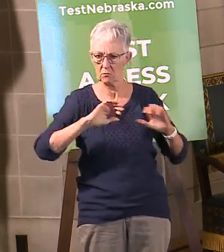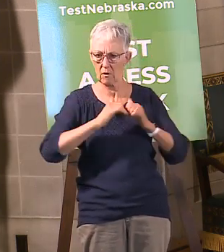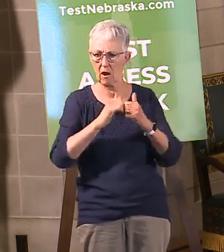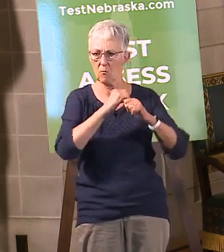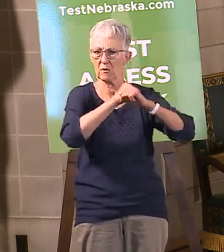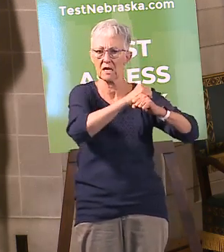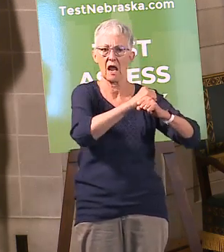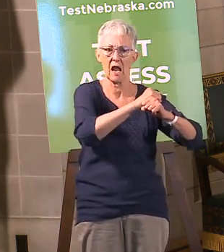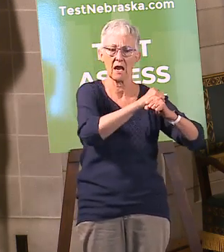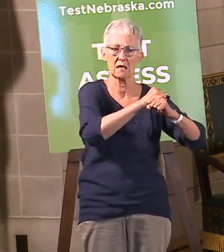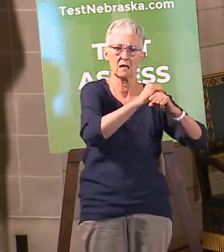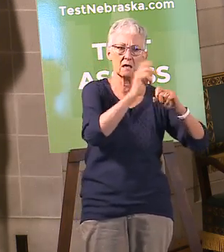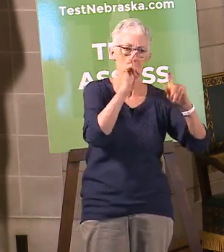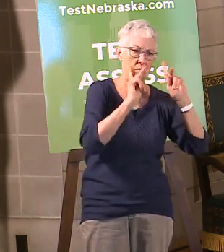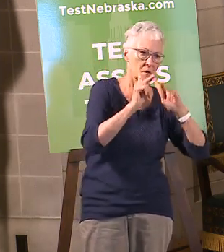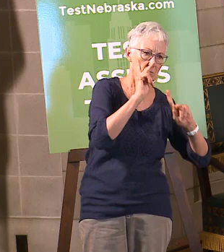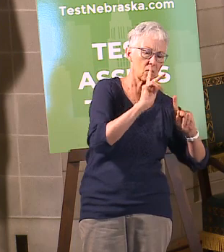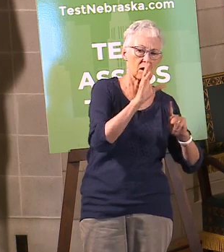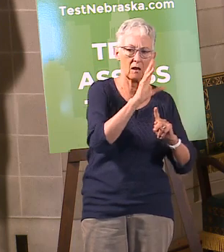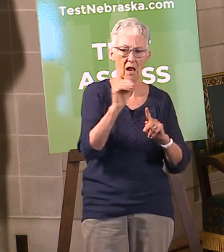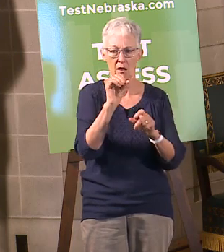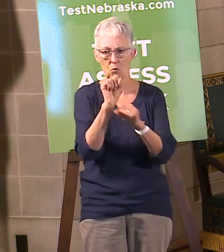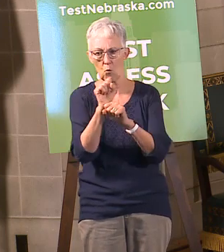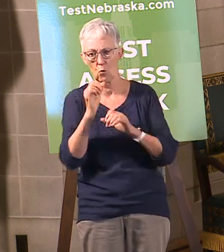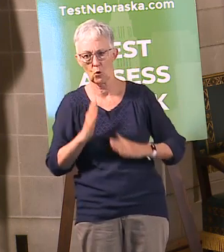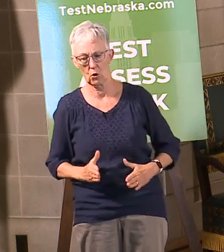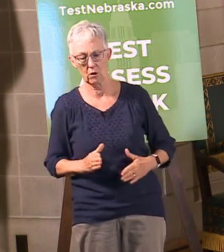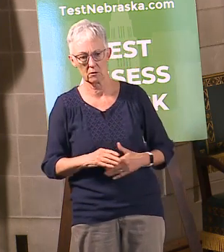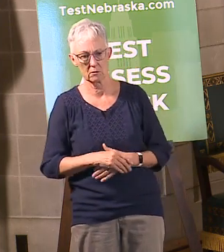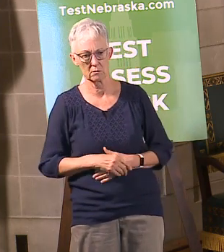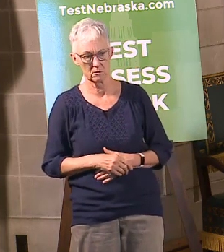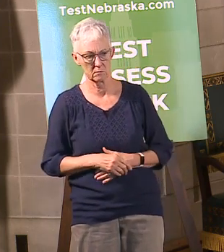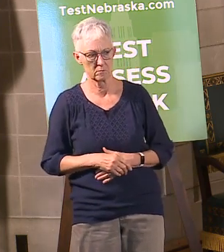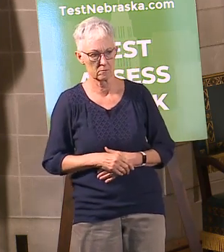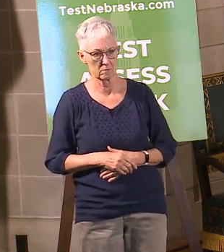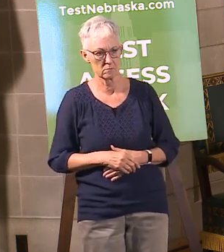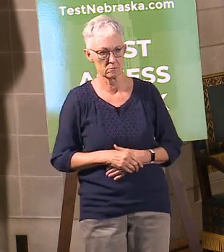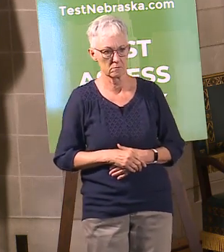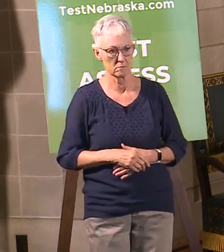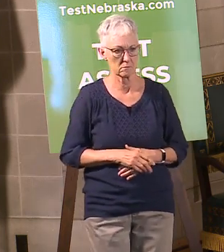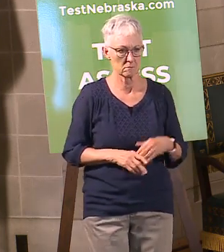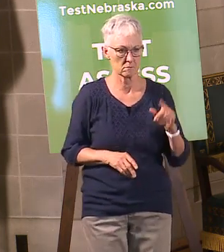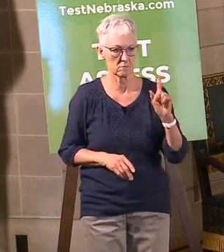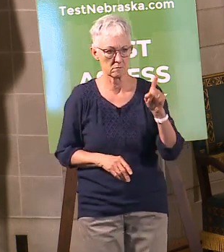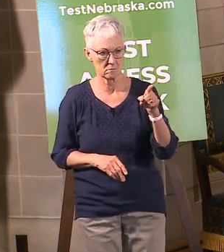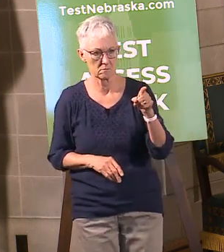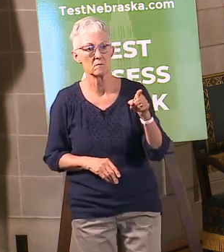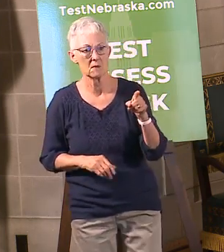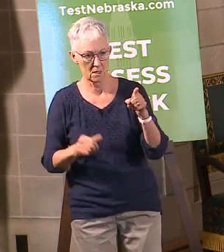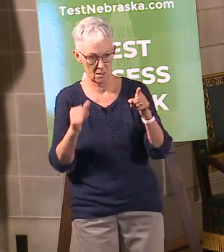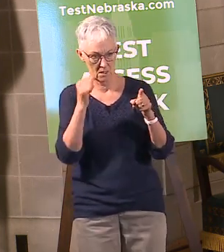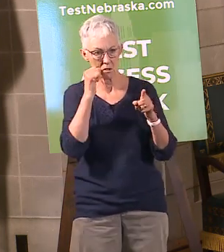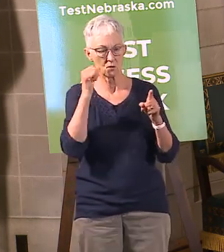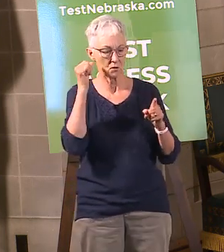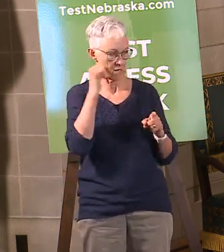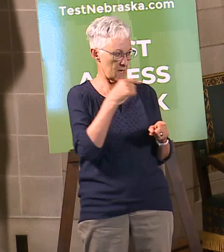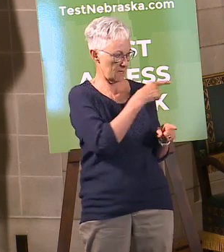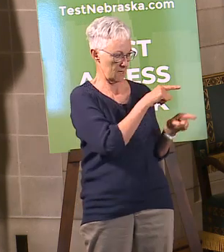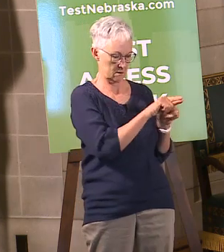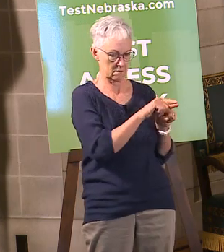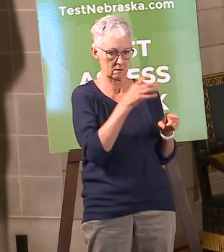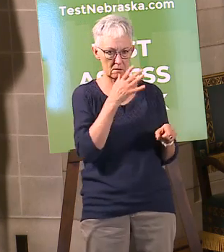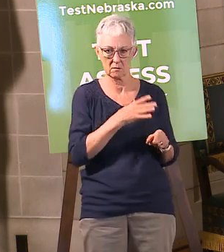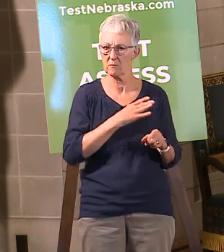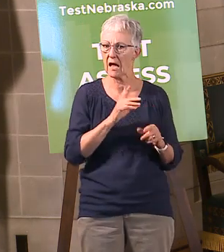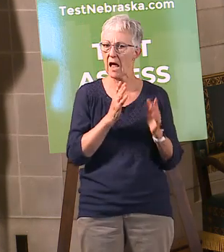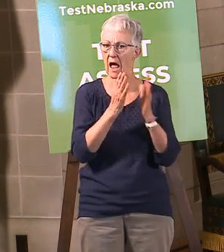facility? And Taylor, we had a question yesterday from Michelle as well with regard to investigations. She wanted to know what the investigation process is.